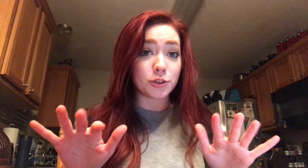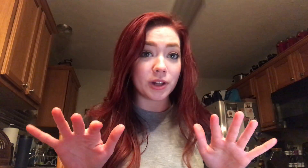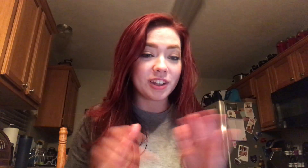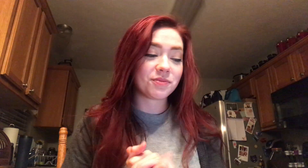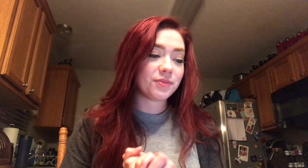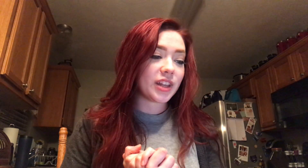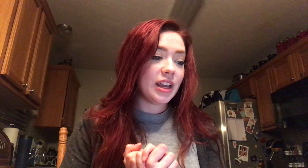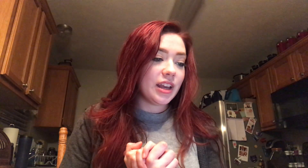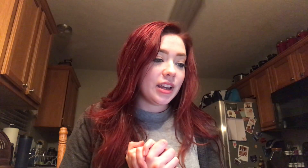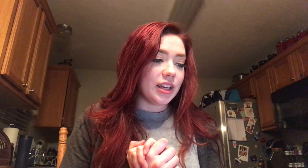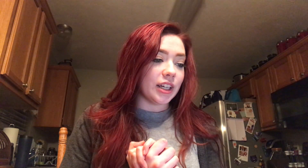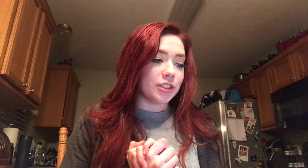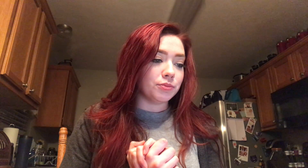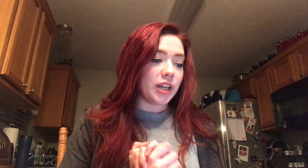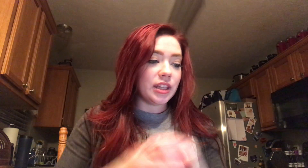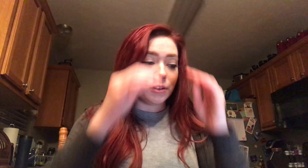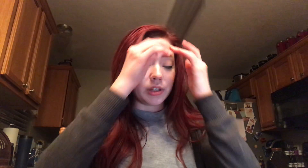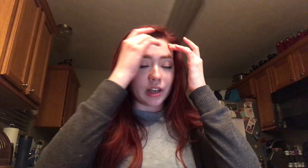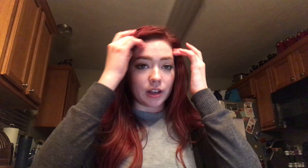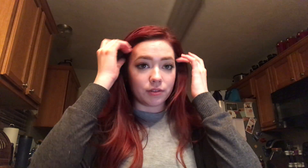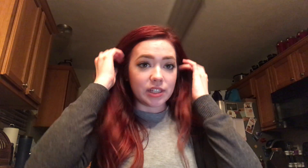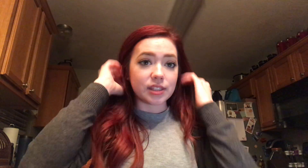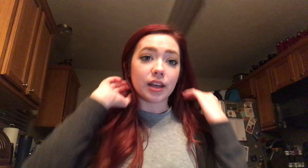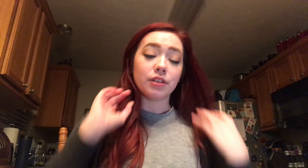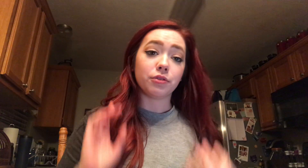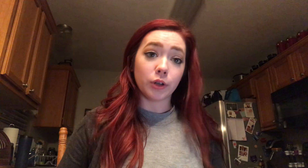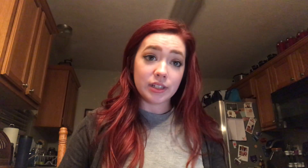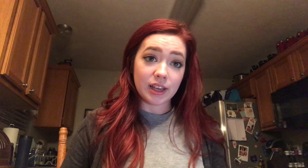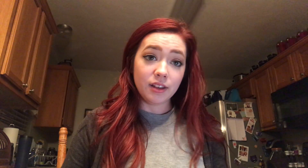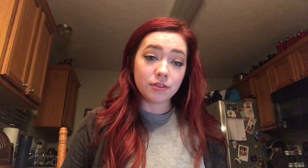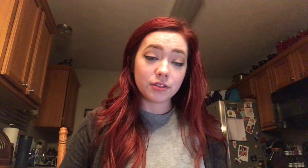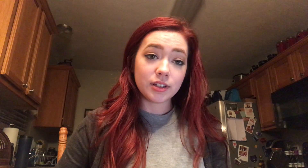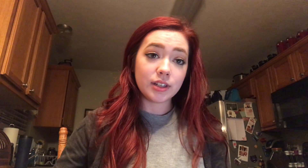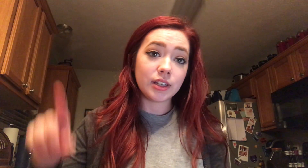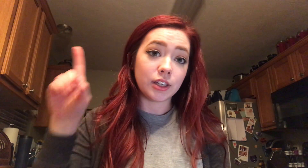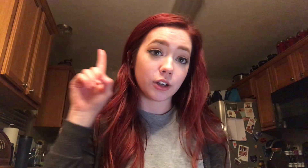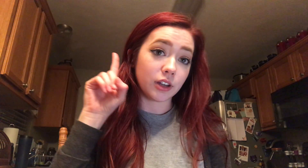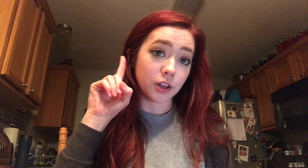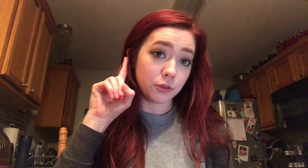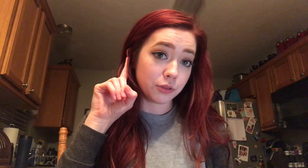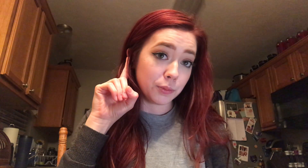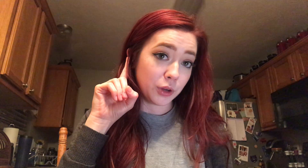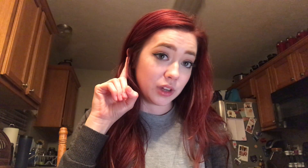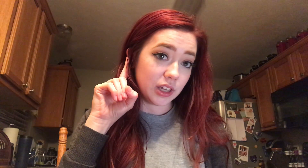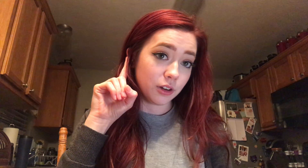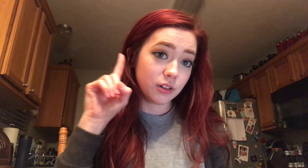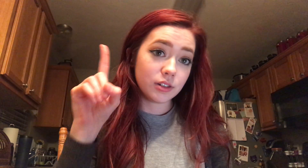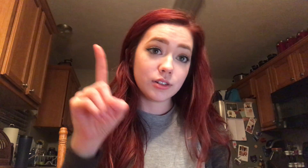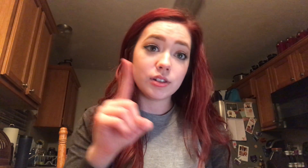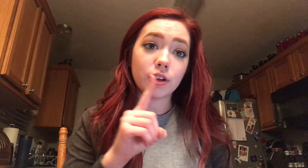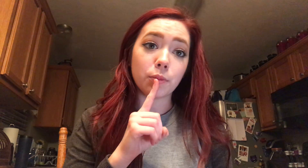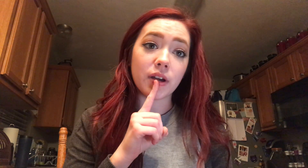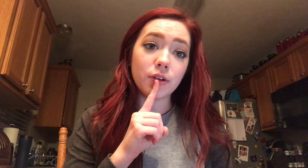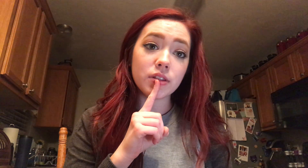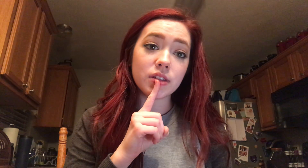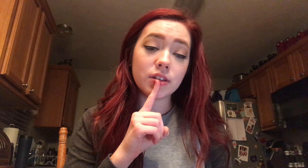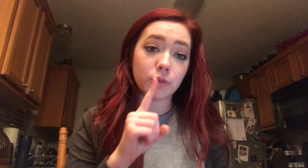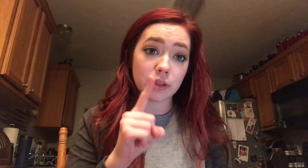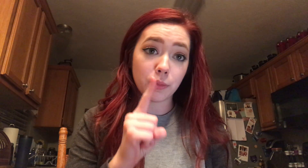fingerspelling. And then we have the sign for deaf. You're going to go from your ear to your mouth with a